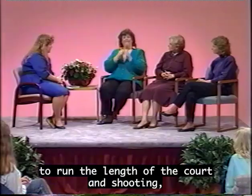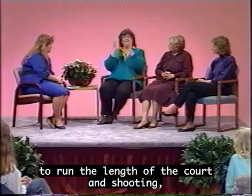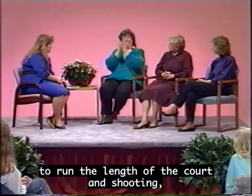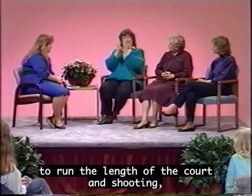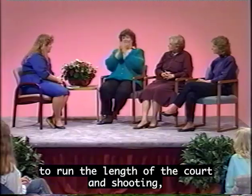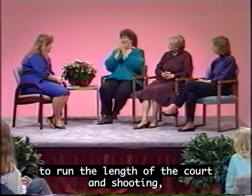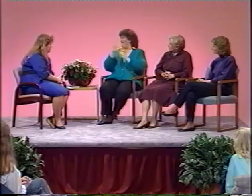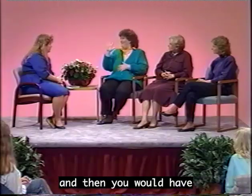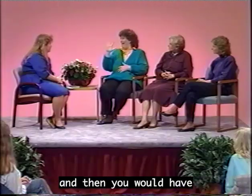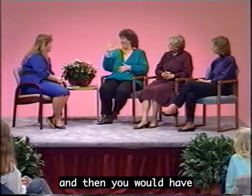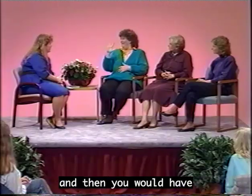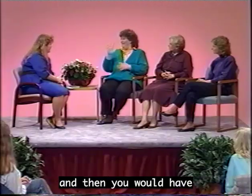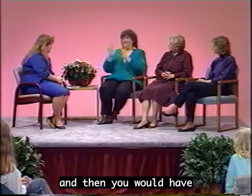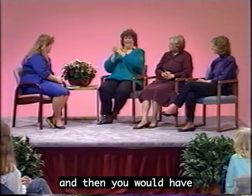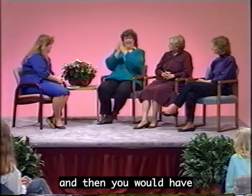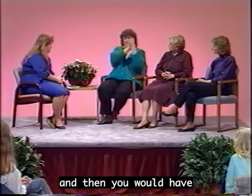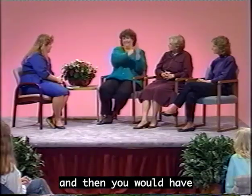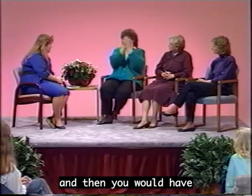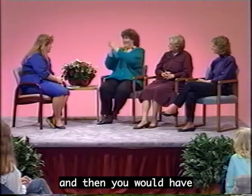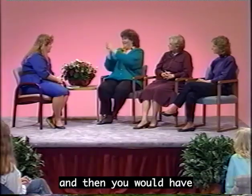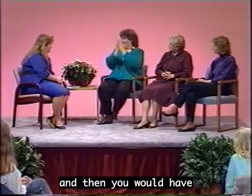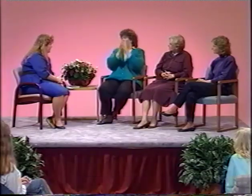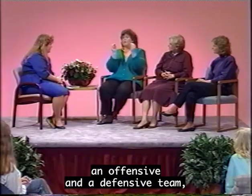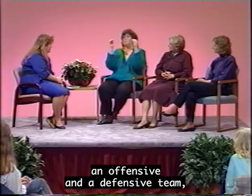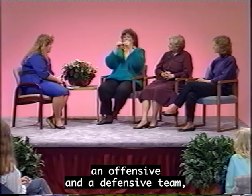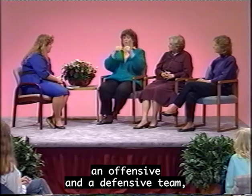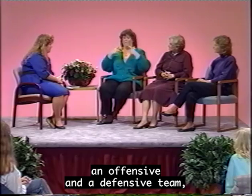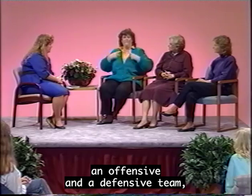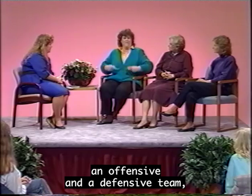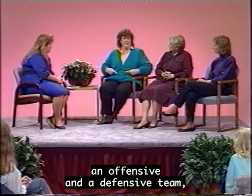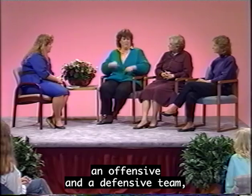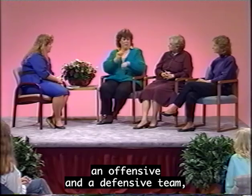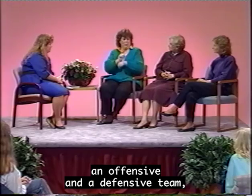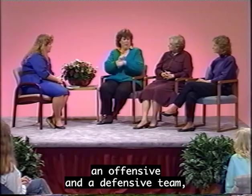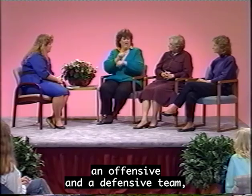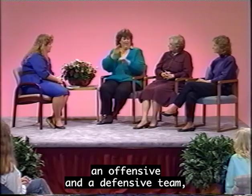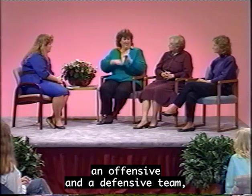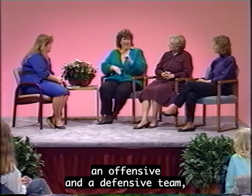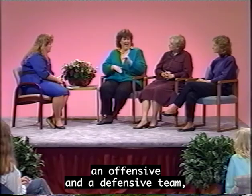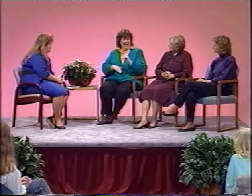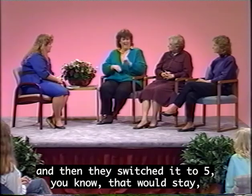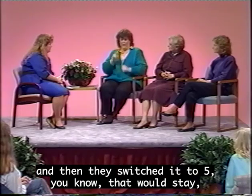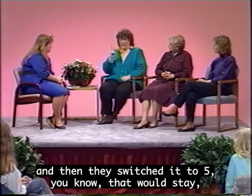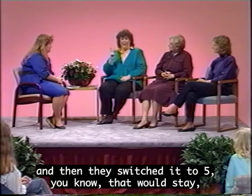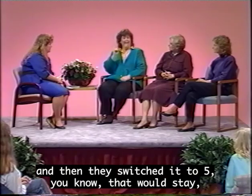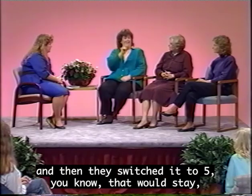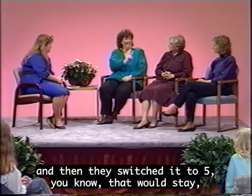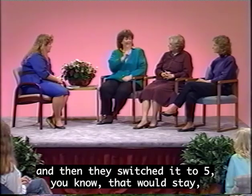and shooting. And then you would have an offensive and a defensive team, and then they switched it to